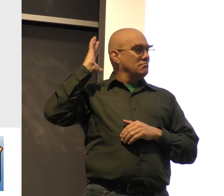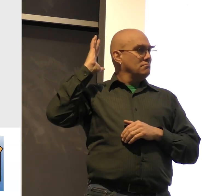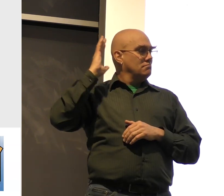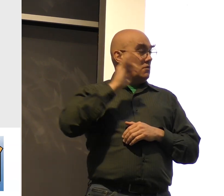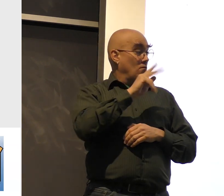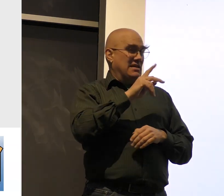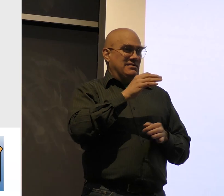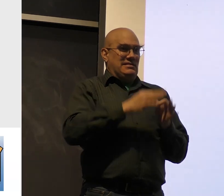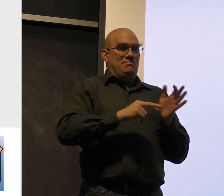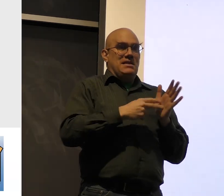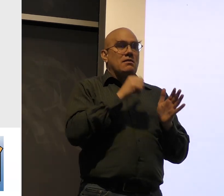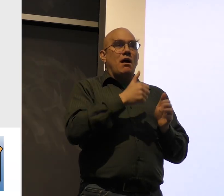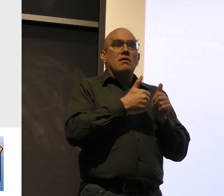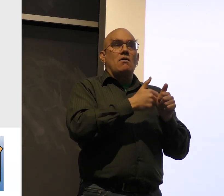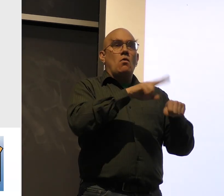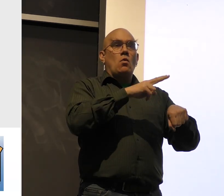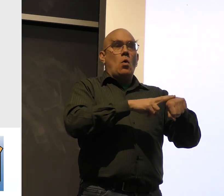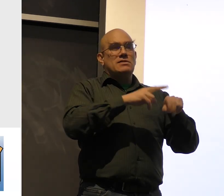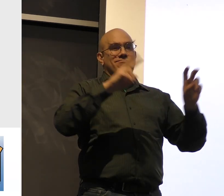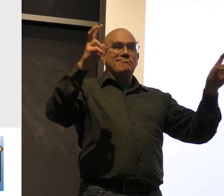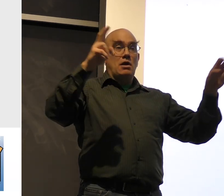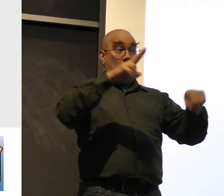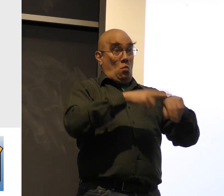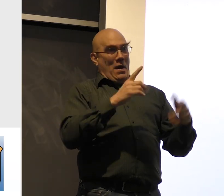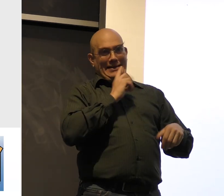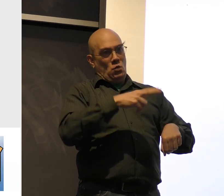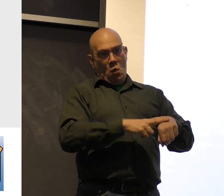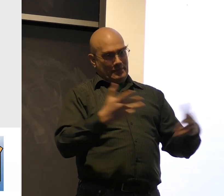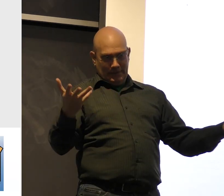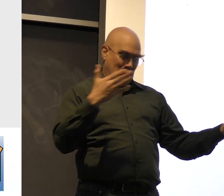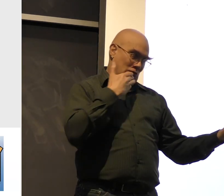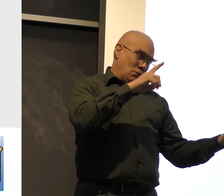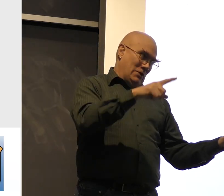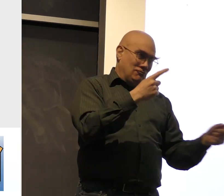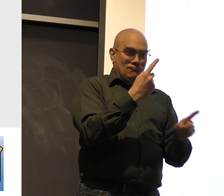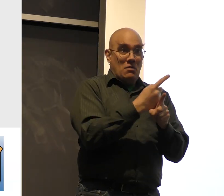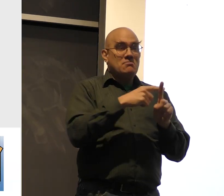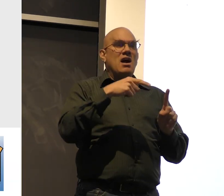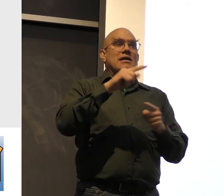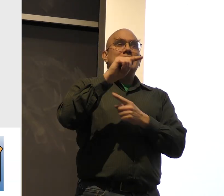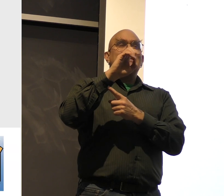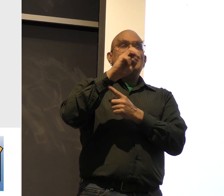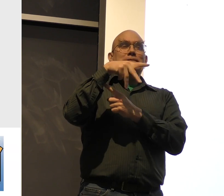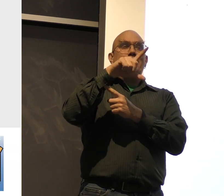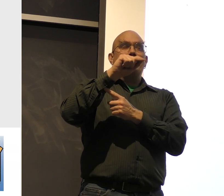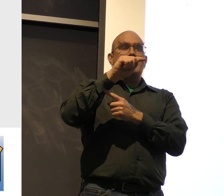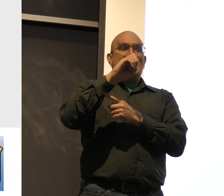much different than the connotation in the past. It just meant that not going by what is normal, or what the norms,